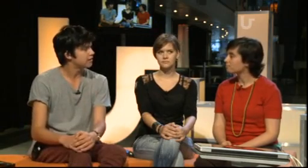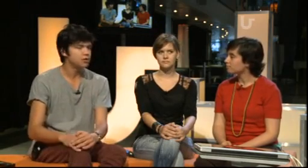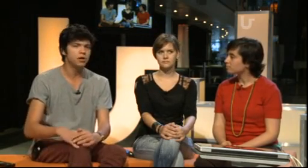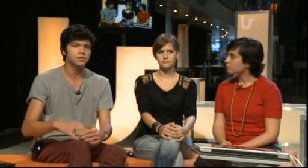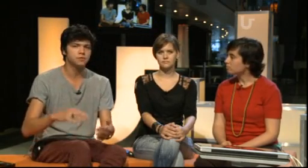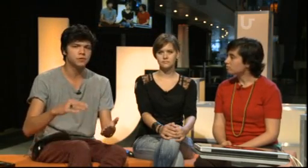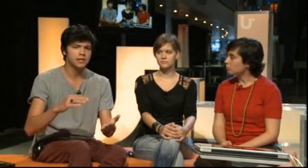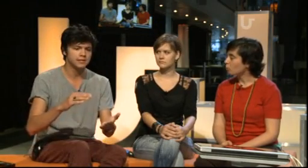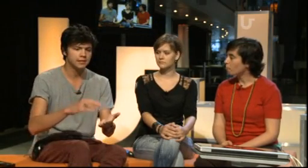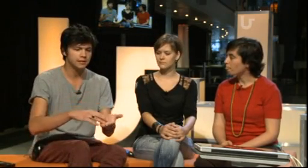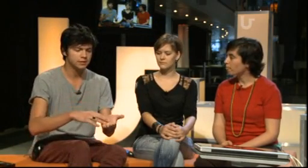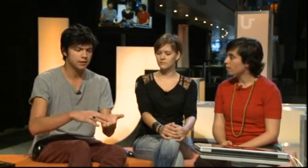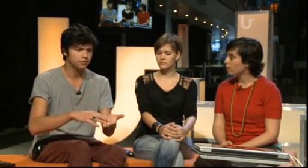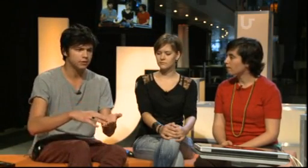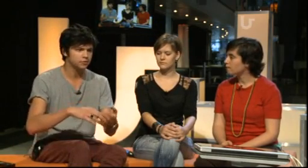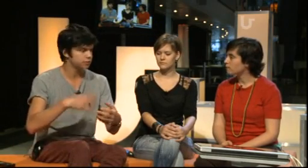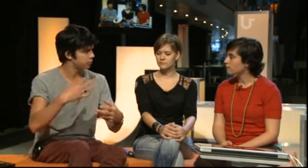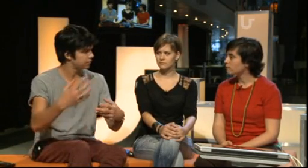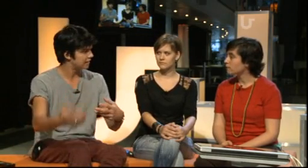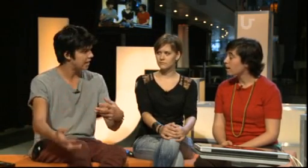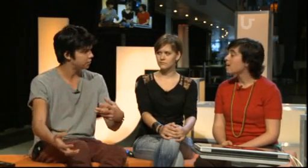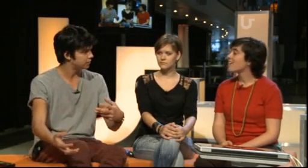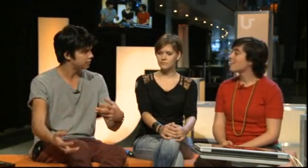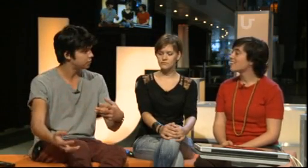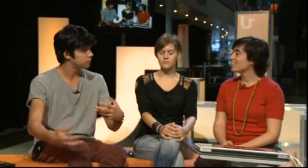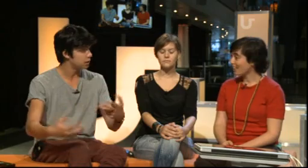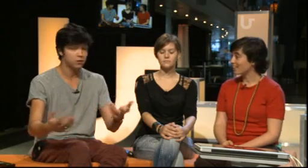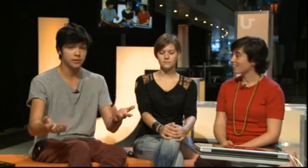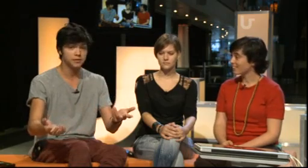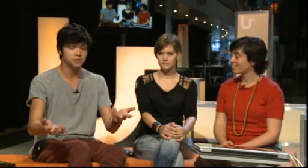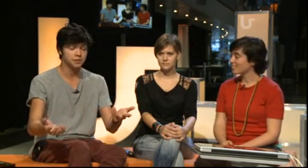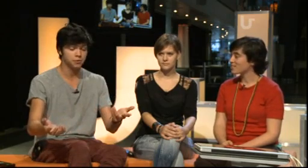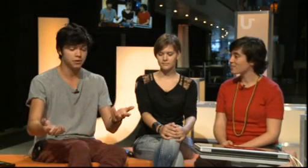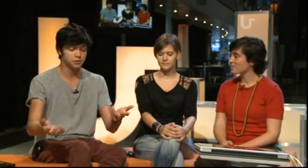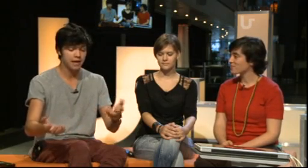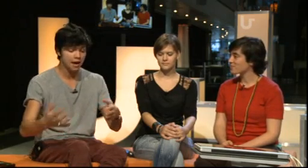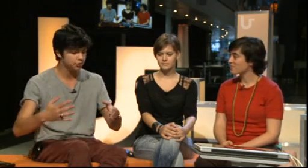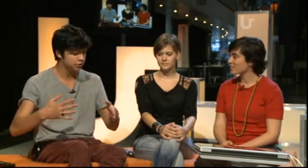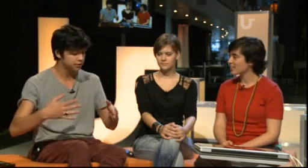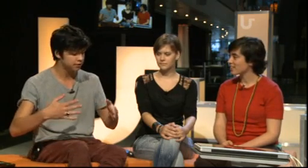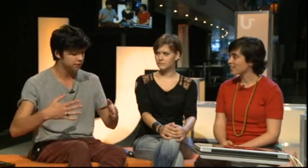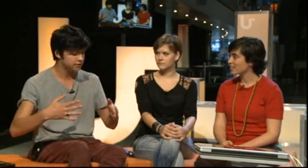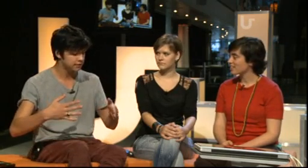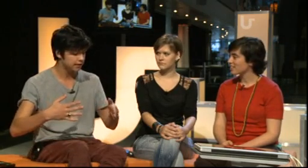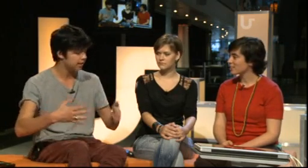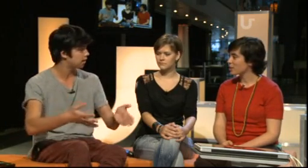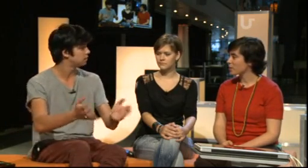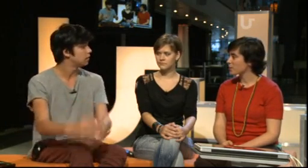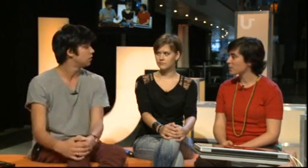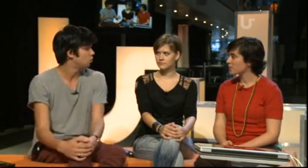And you guys, of course, are studying sign language and to be interpreters at AUT, which is the only place in New Zealand where you can do that. How did you get yourself into that